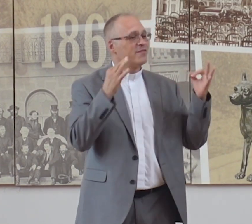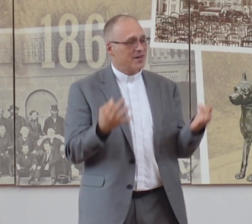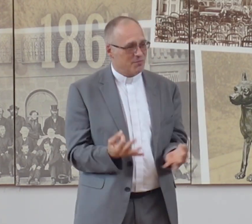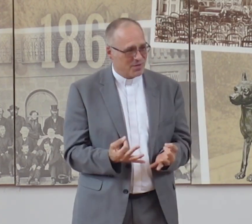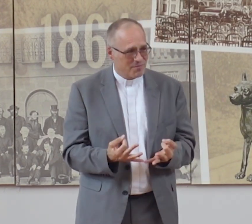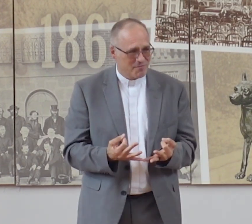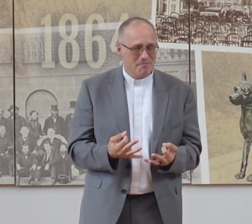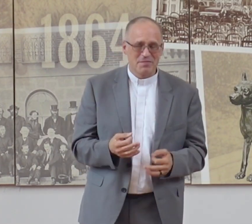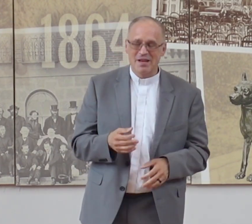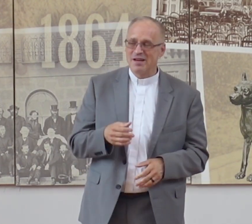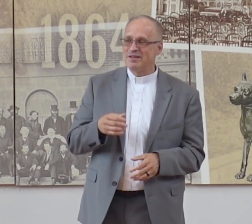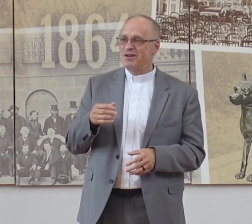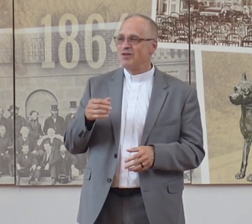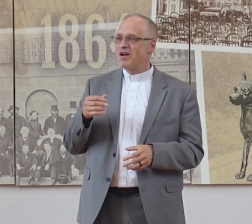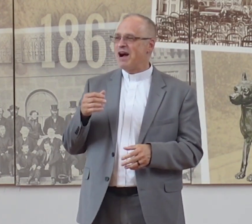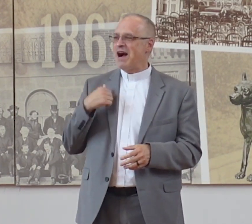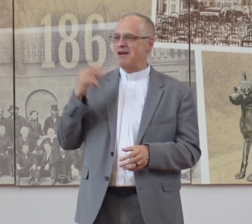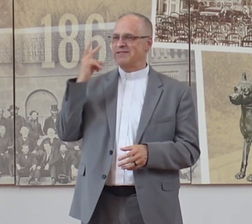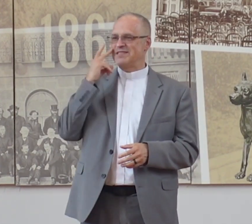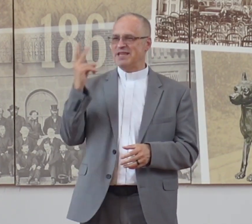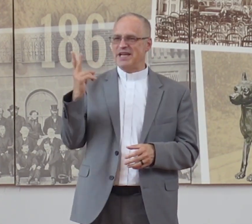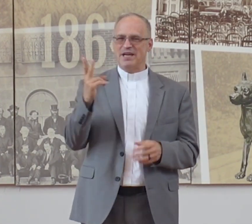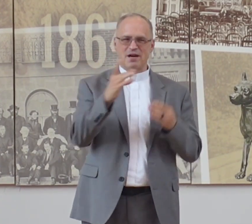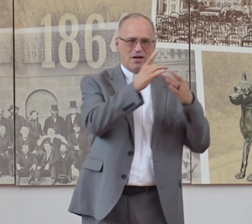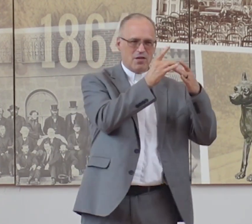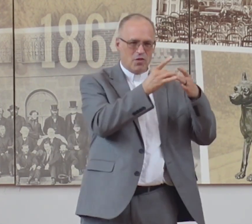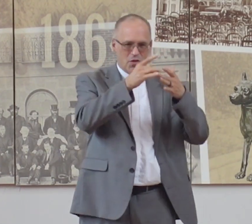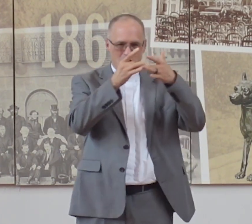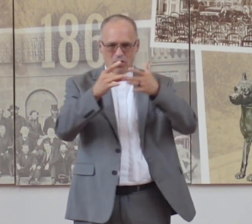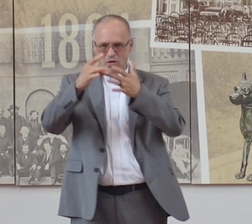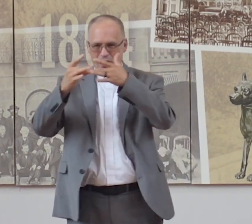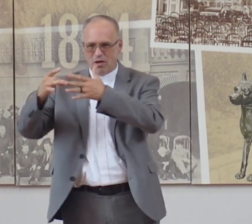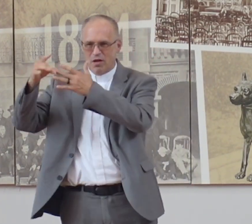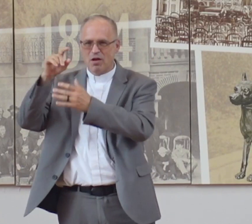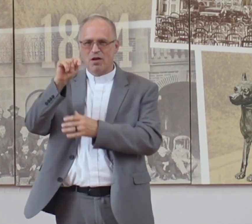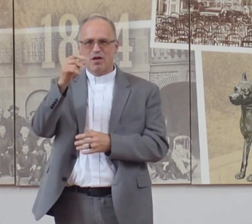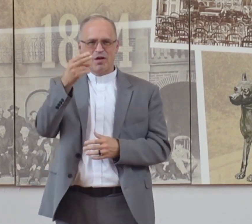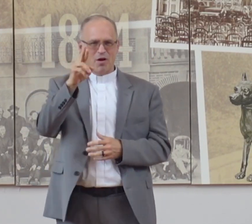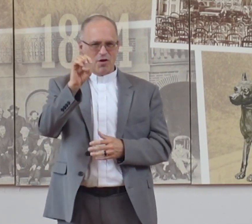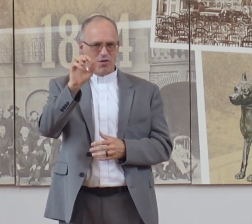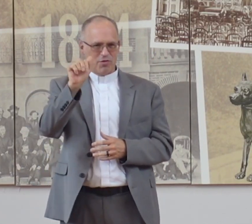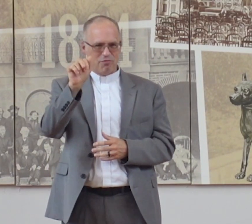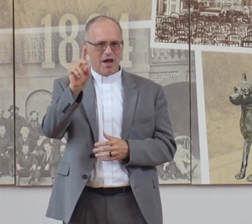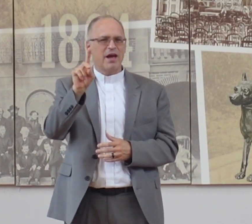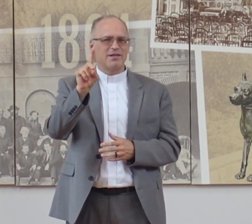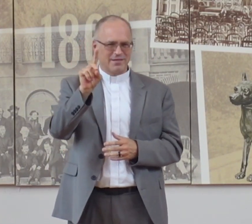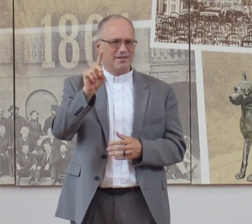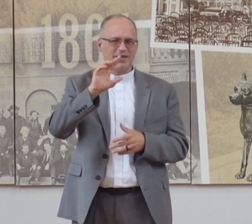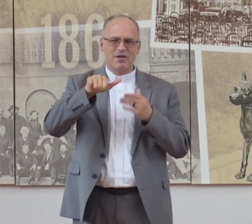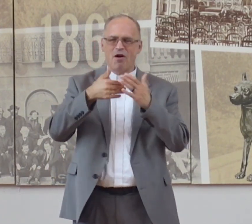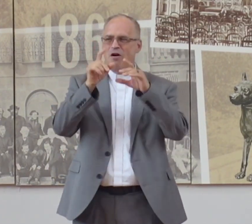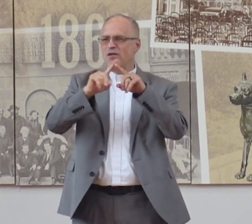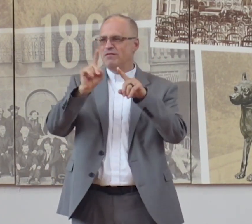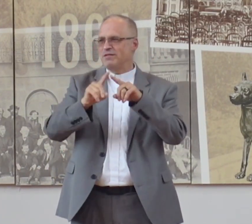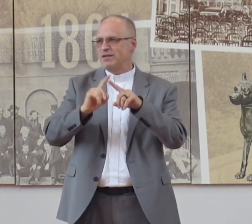friends and family, I have seen a thread in